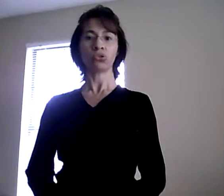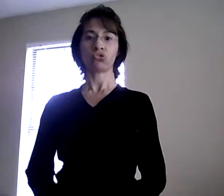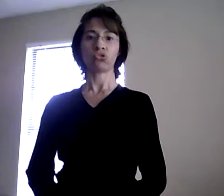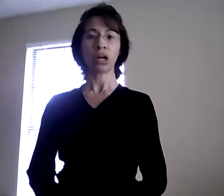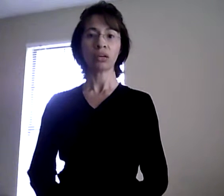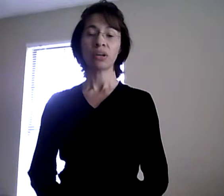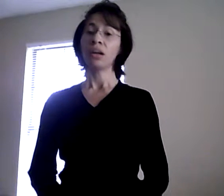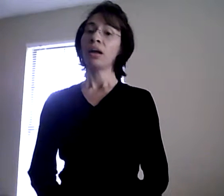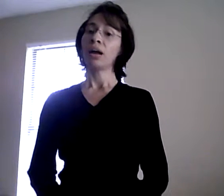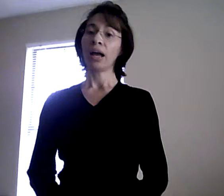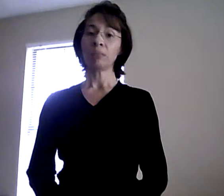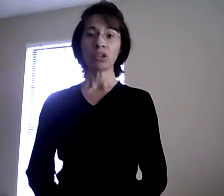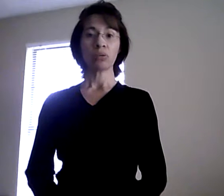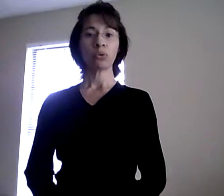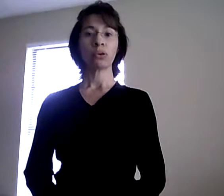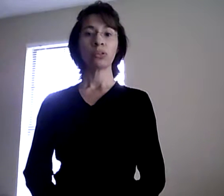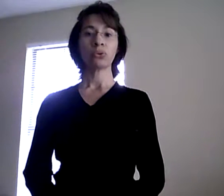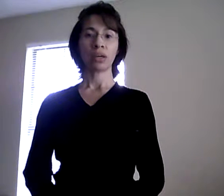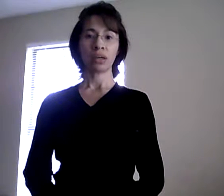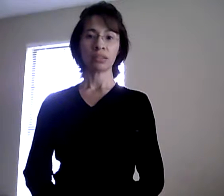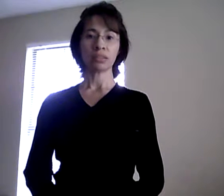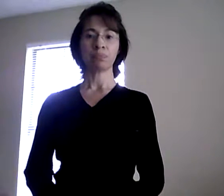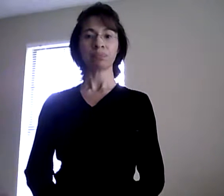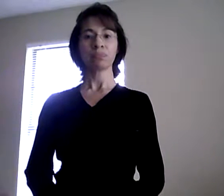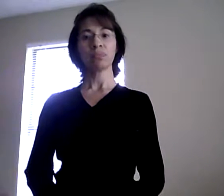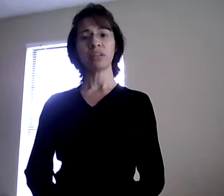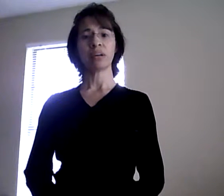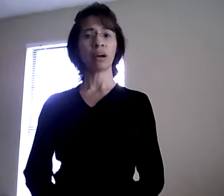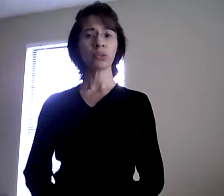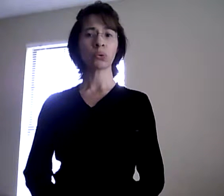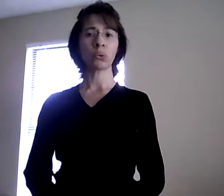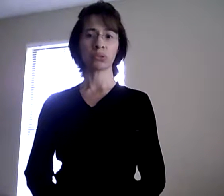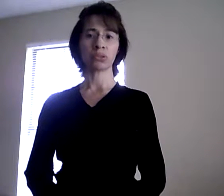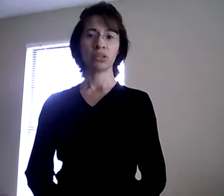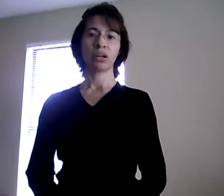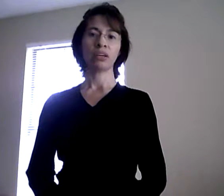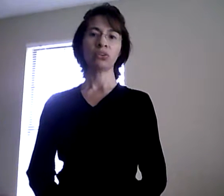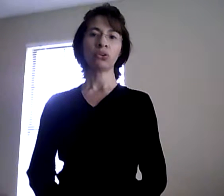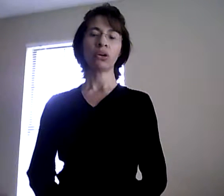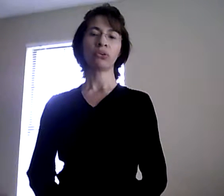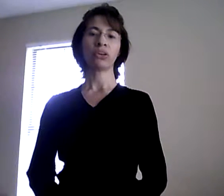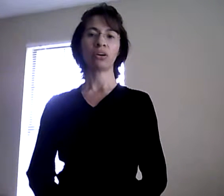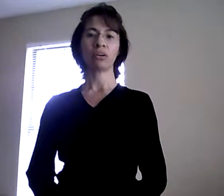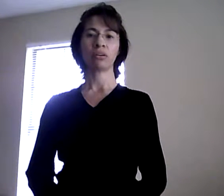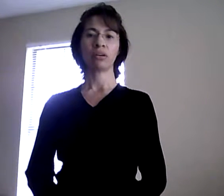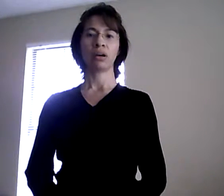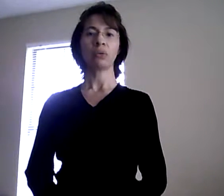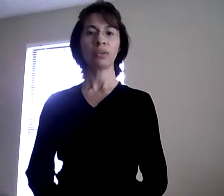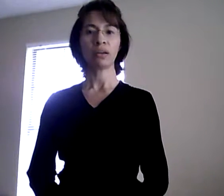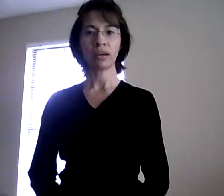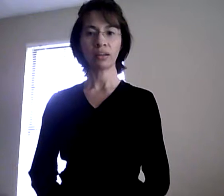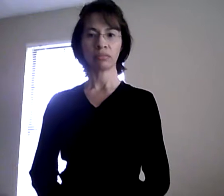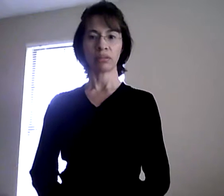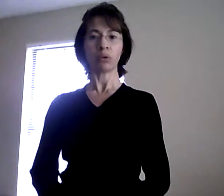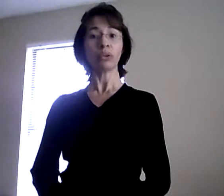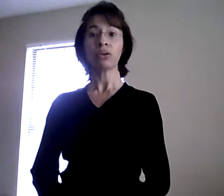long drive? I'm driving with two kids, they high schoolers, and you know how they are. Are we there yet? Are we there